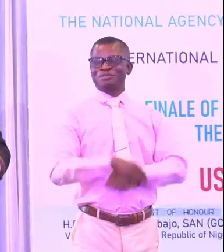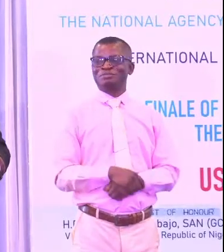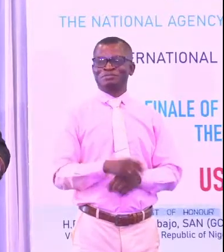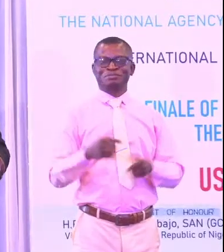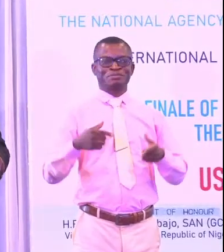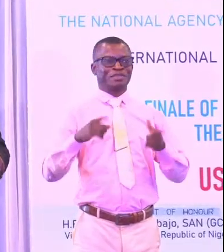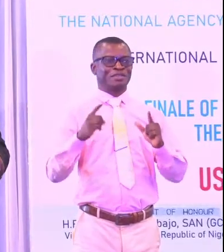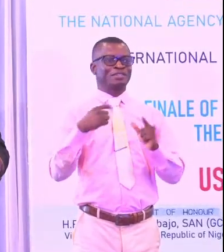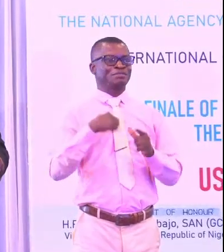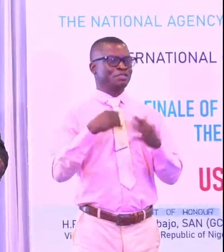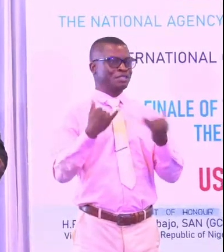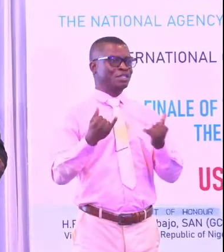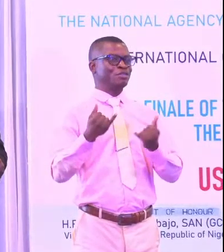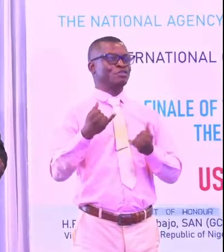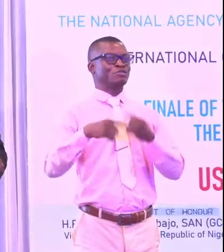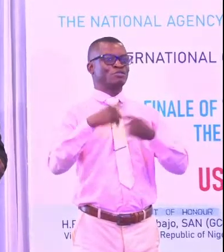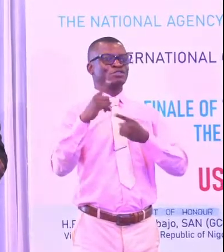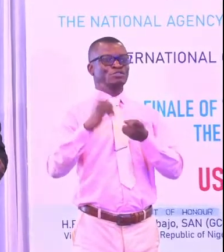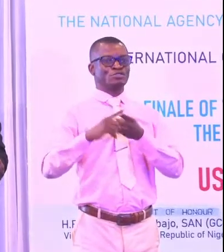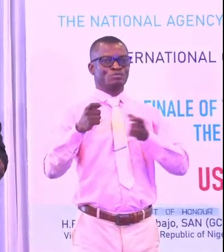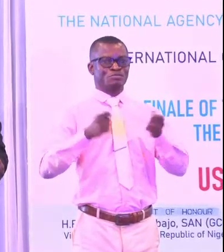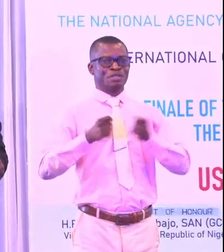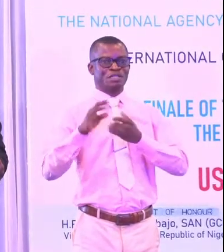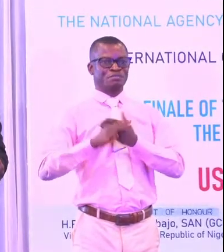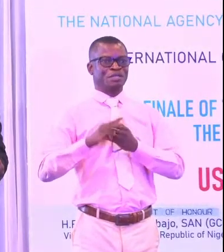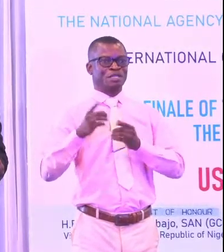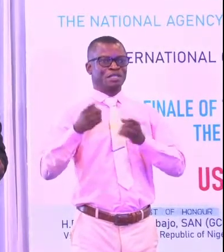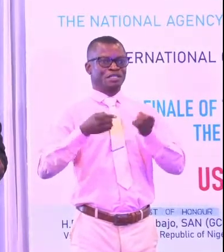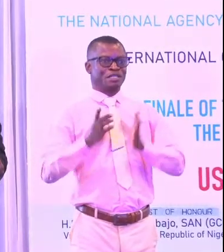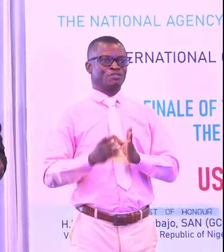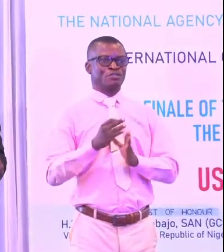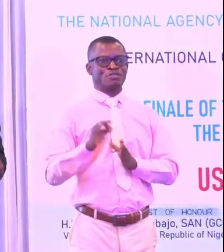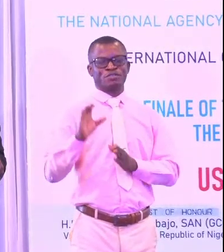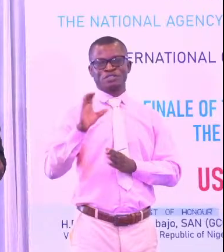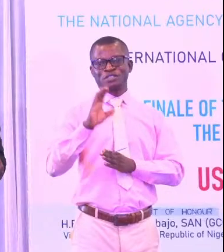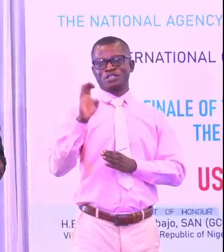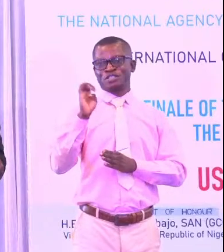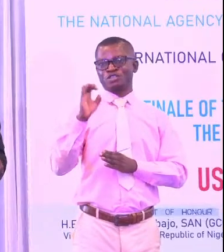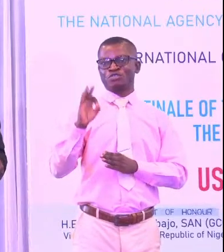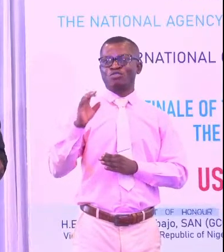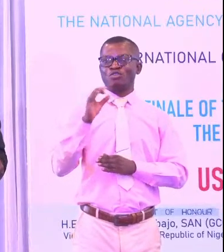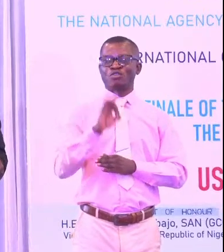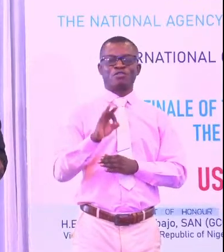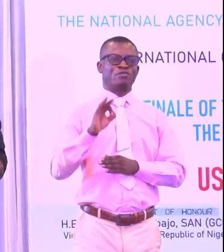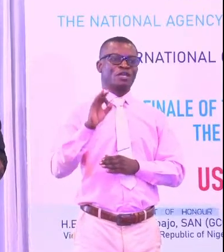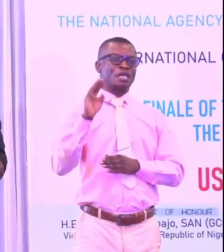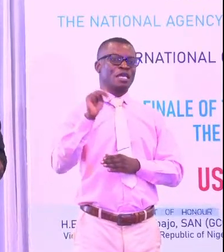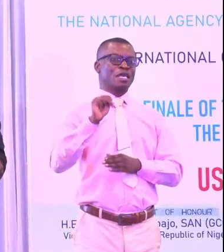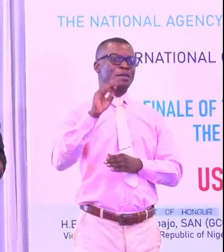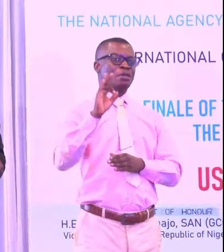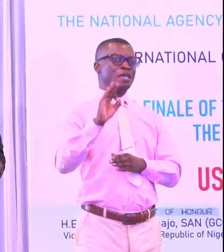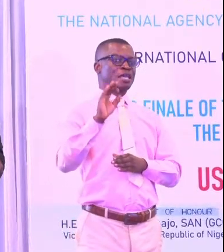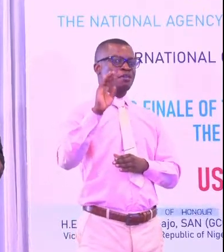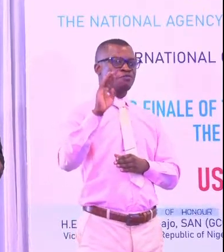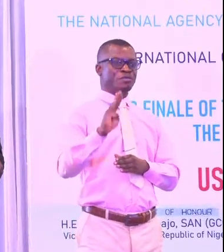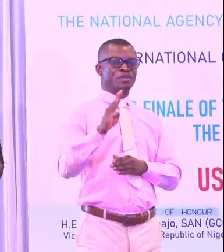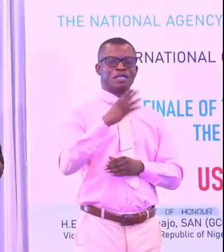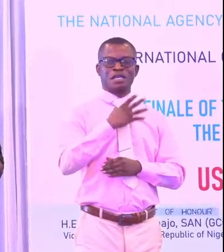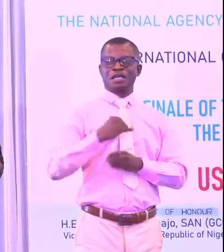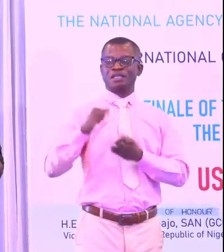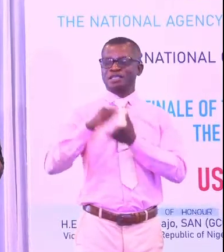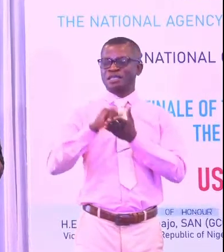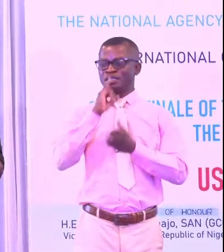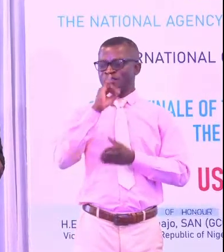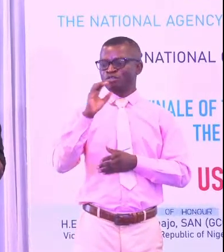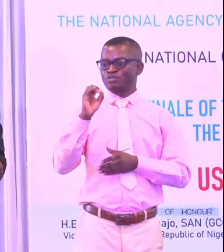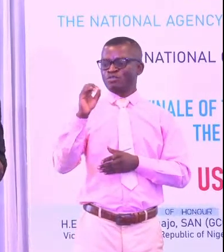me now go to the Managing Director and CEO of Fortem Microfinance Institution, Madam Anne